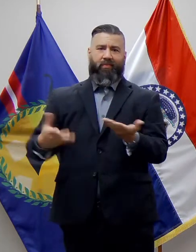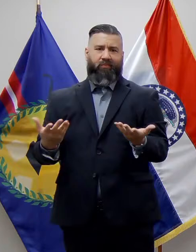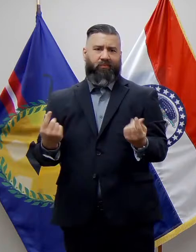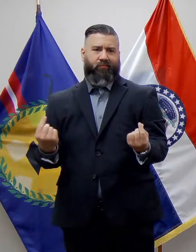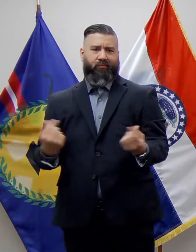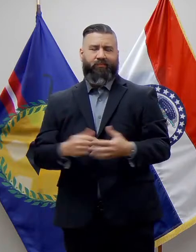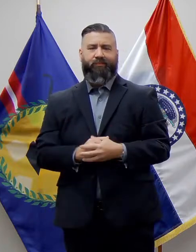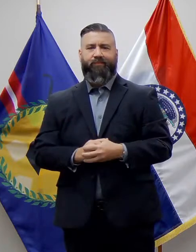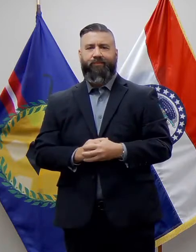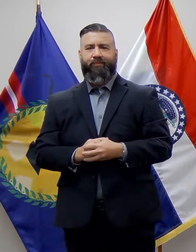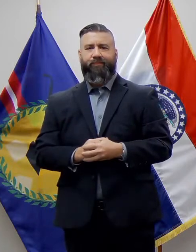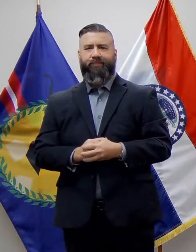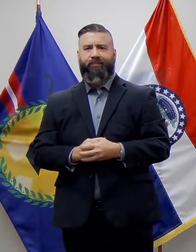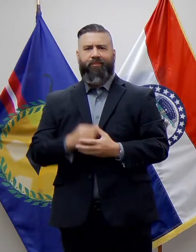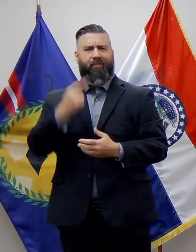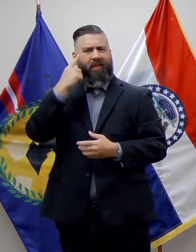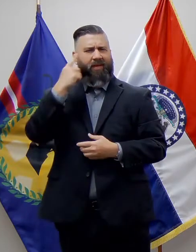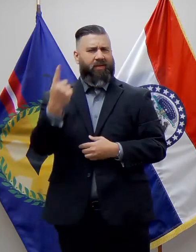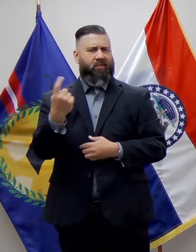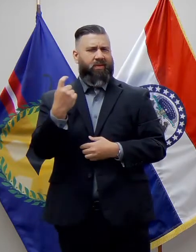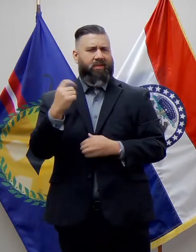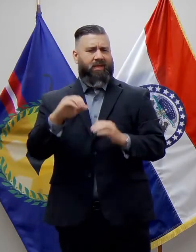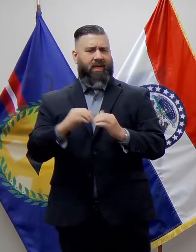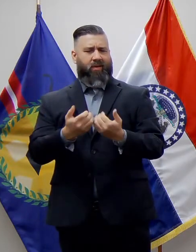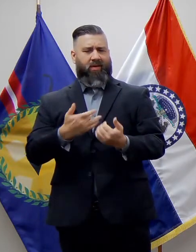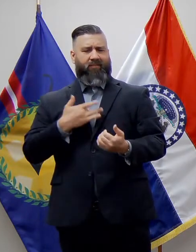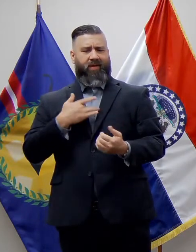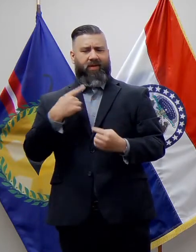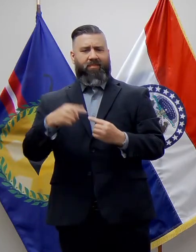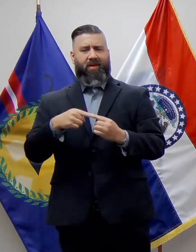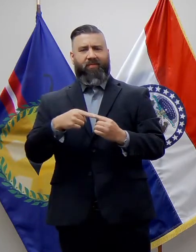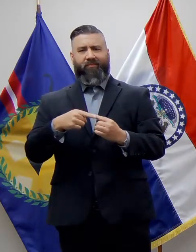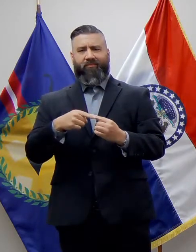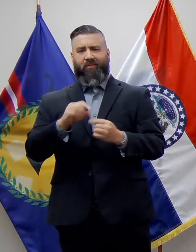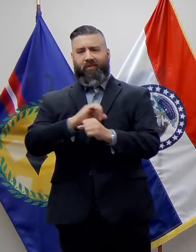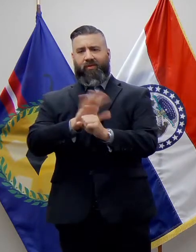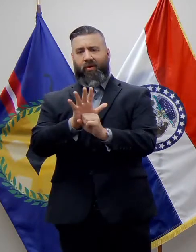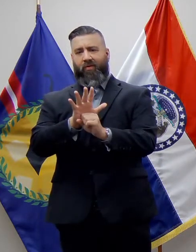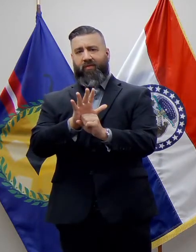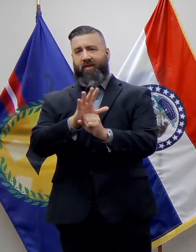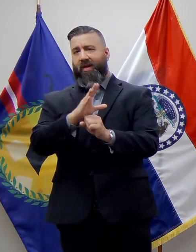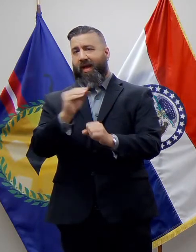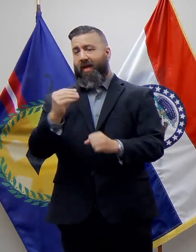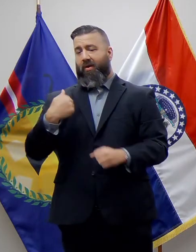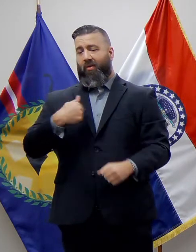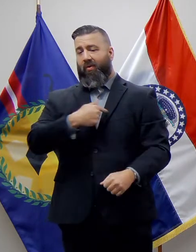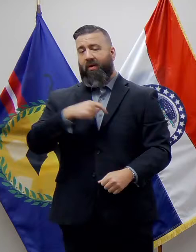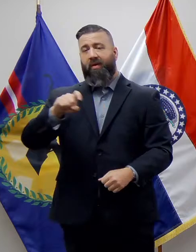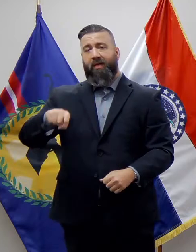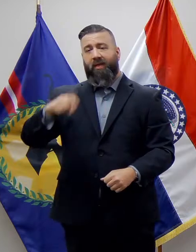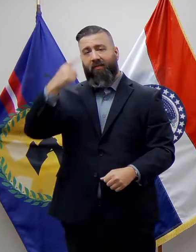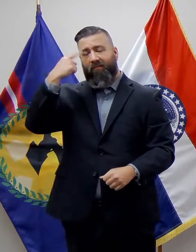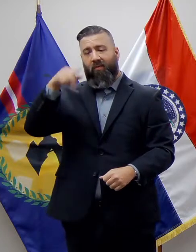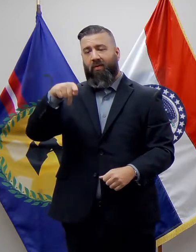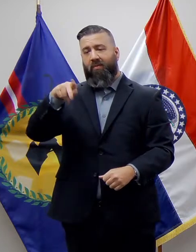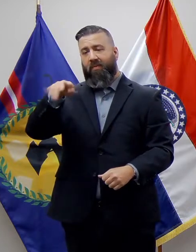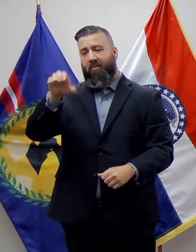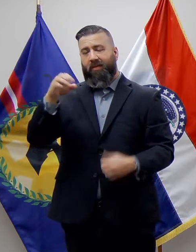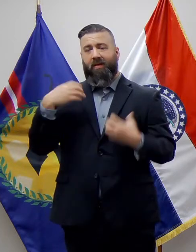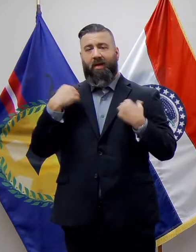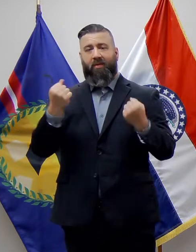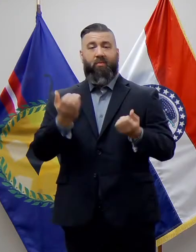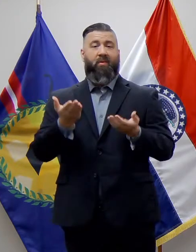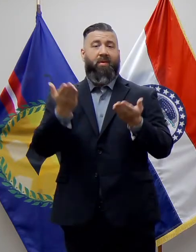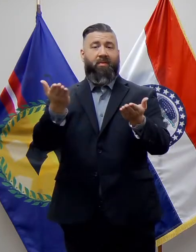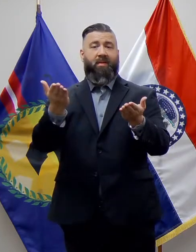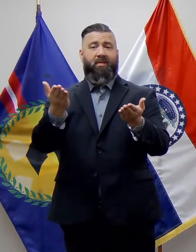So I think the question is, how do I feel about the state of COVID and about our need for public health recommendations and